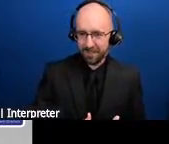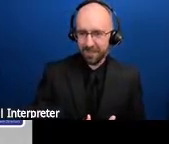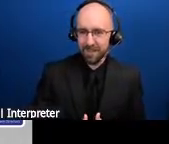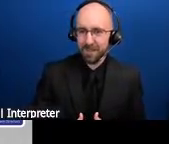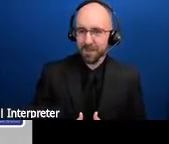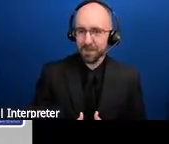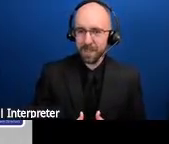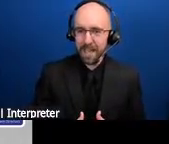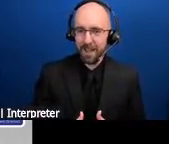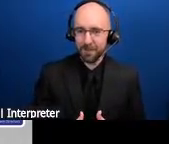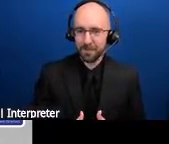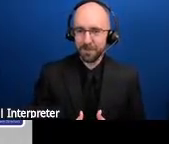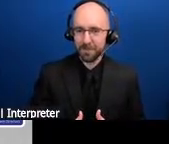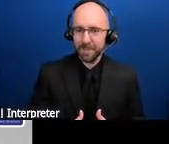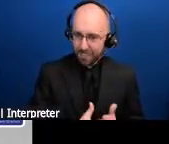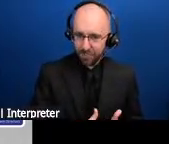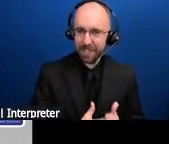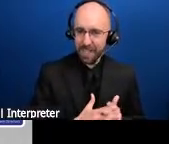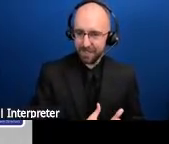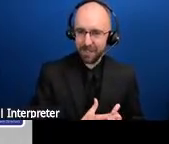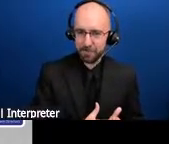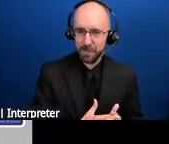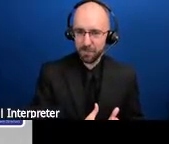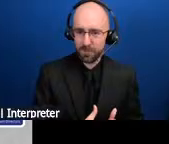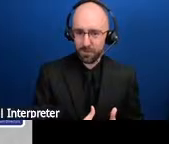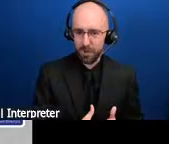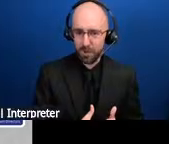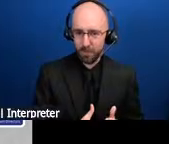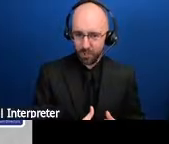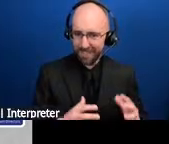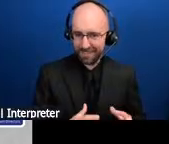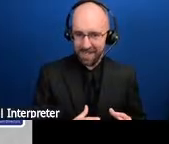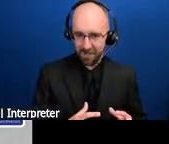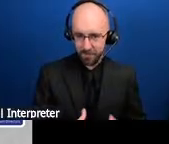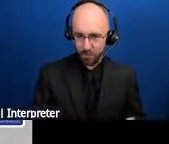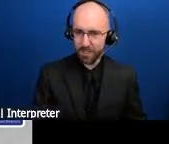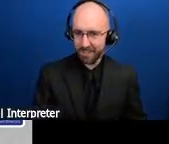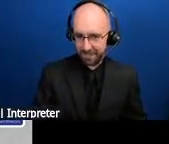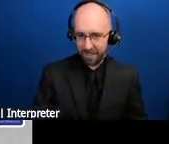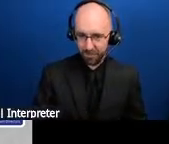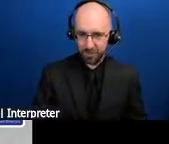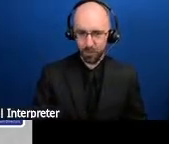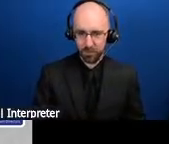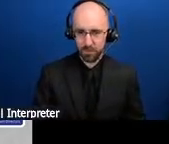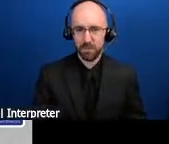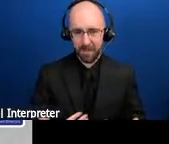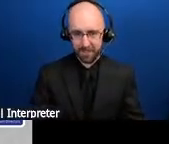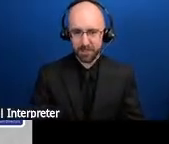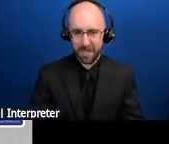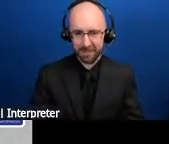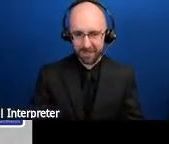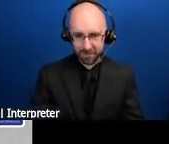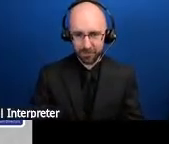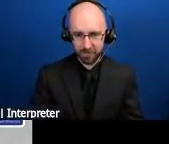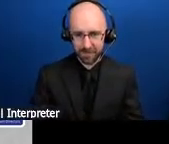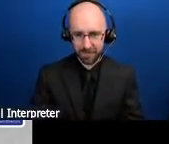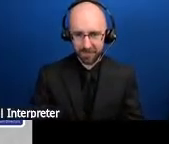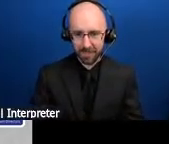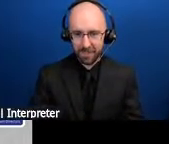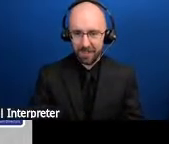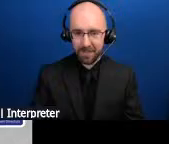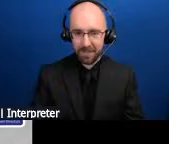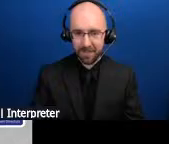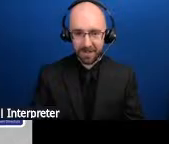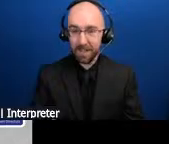line, we have hearing and deaf people who are working in tandem. They're working together in order to provide chat and text